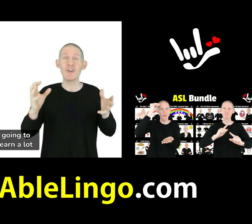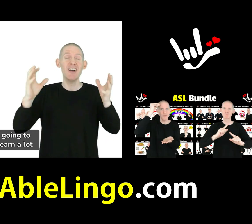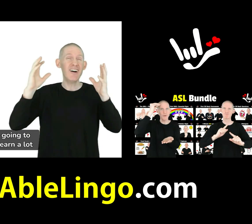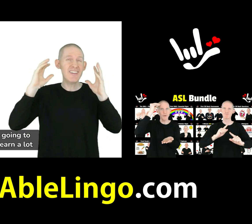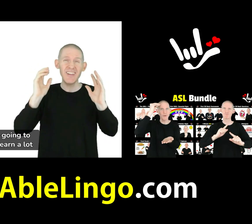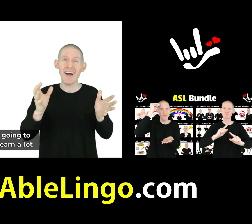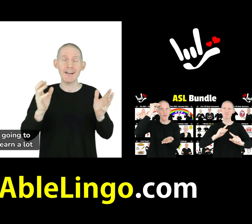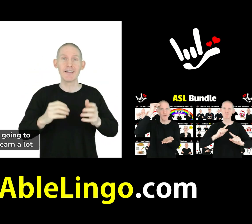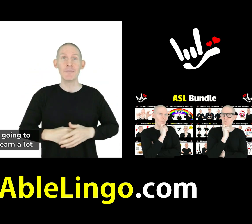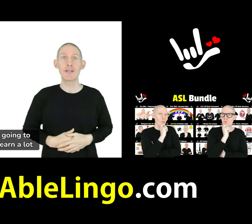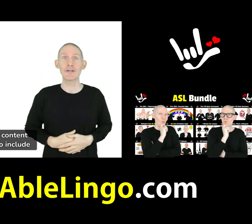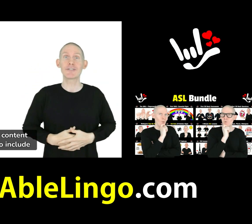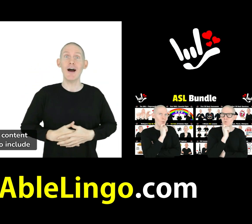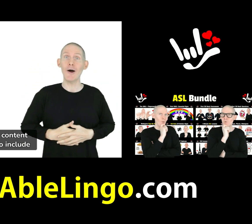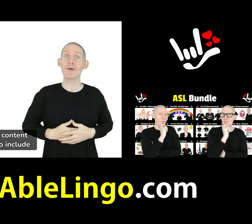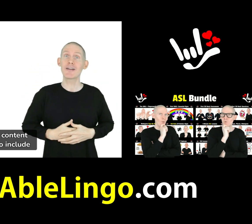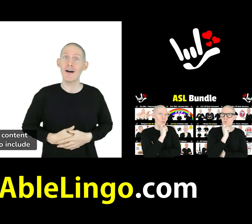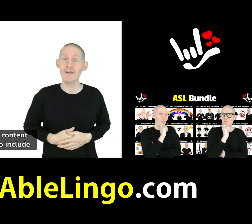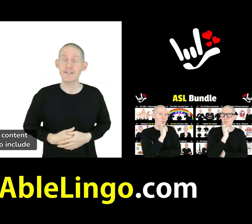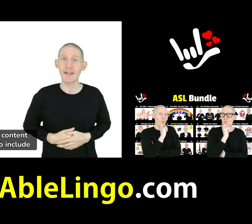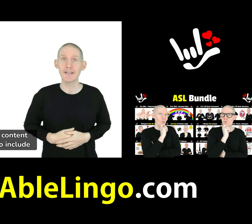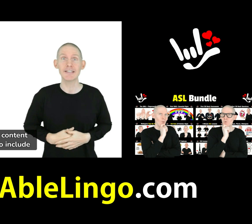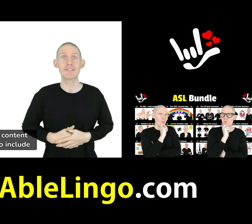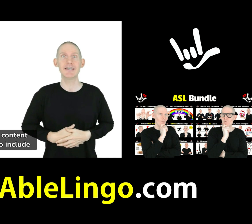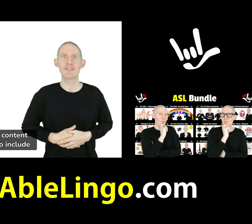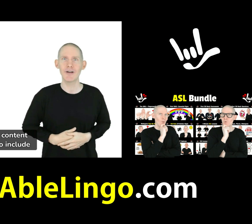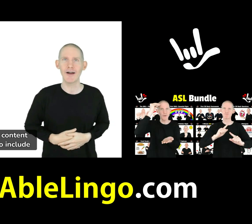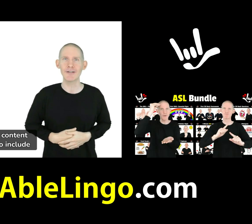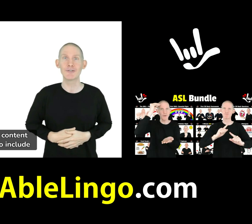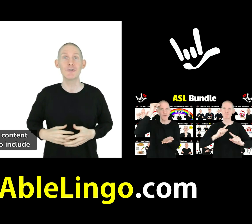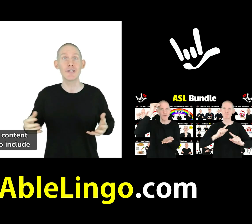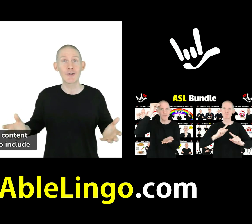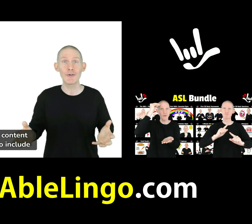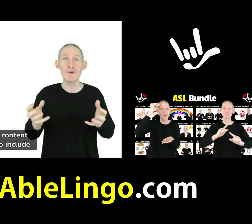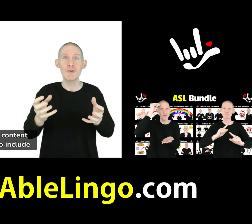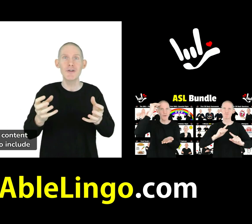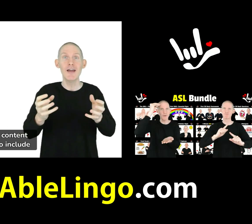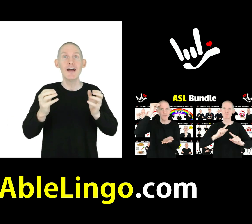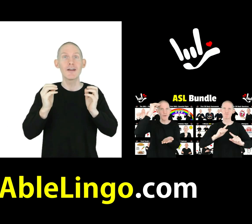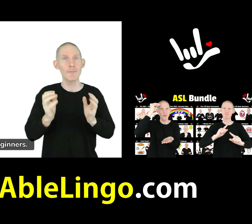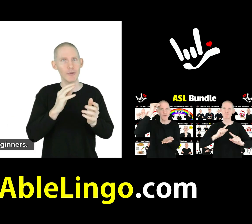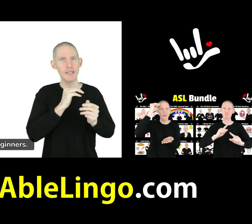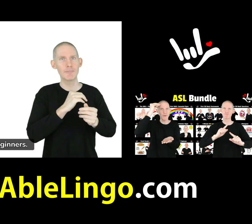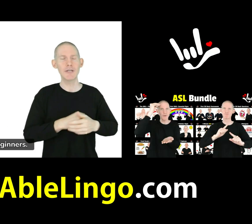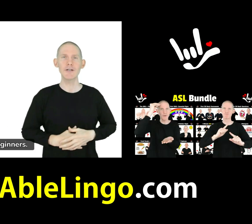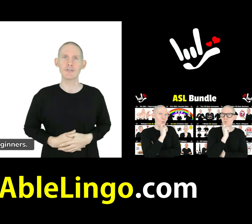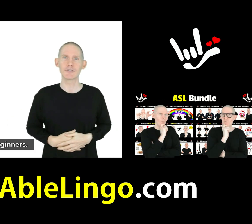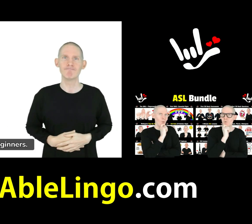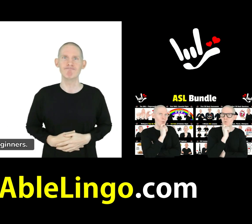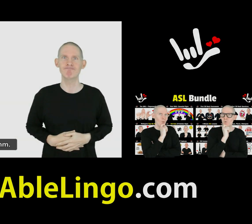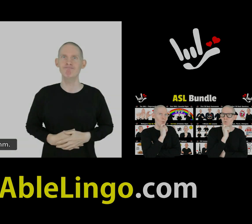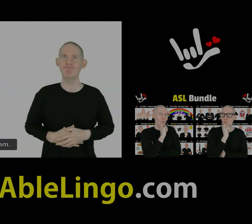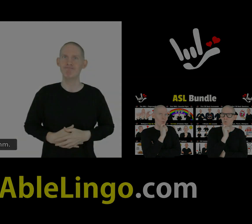a lot because our content is designed to include complete beginners.